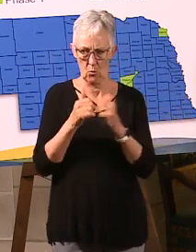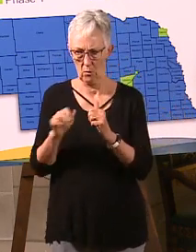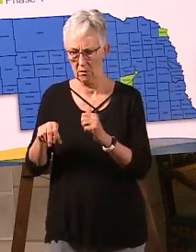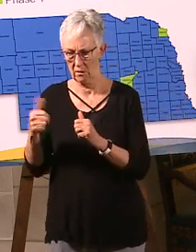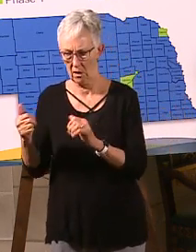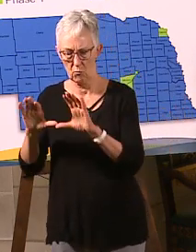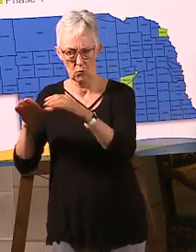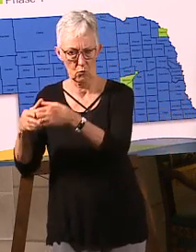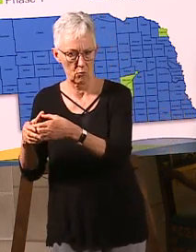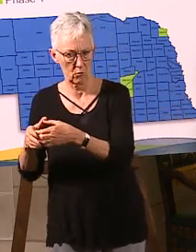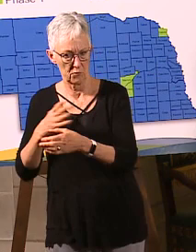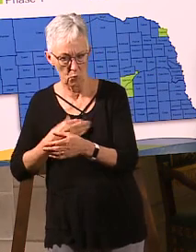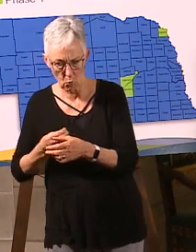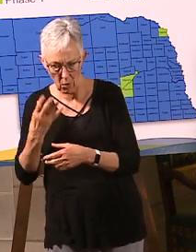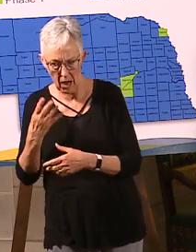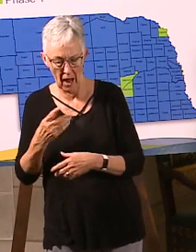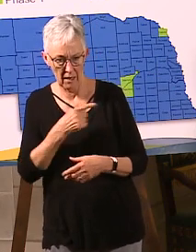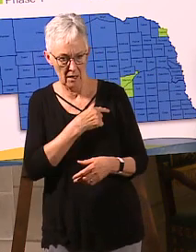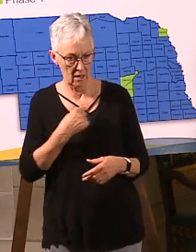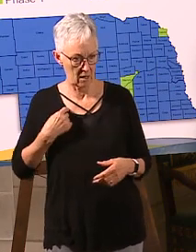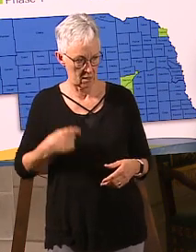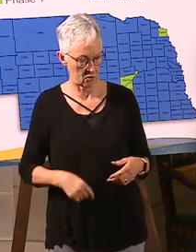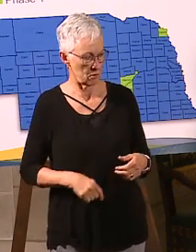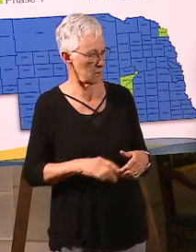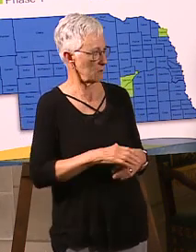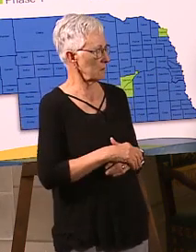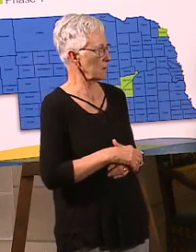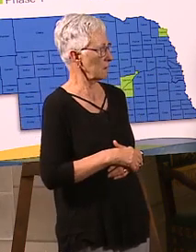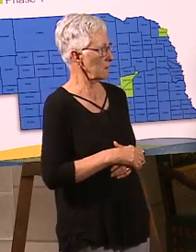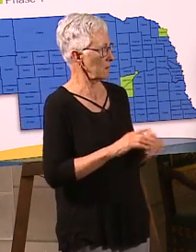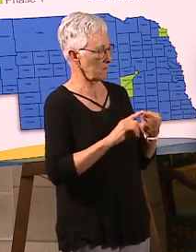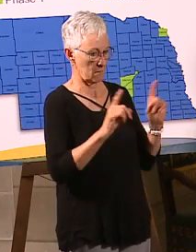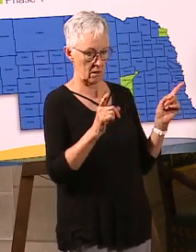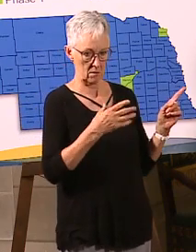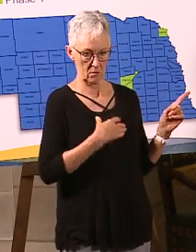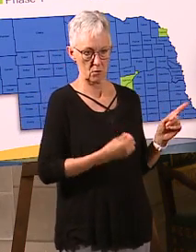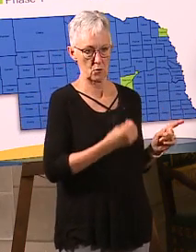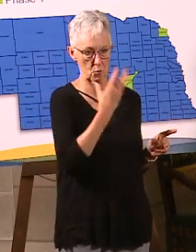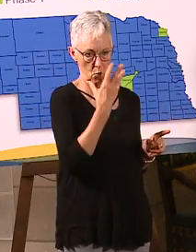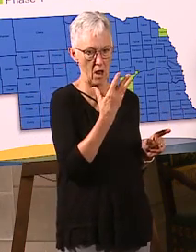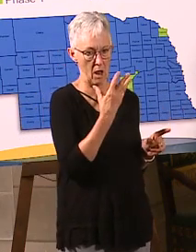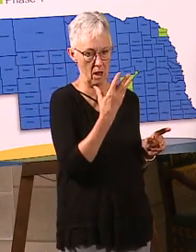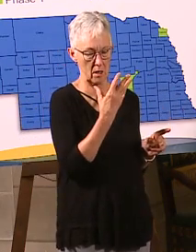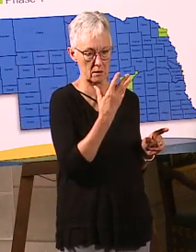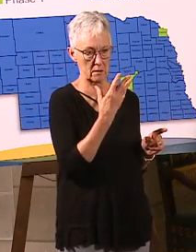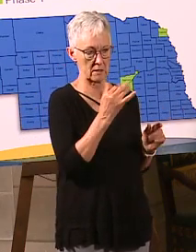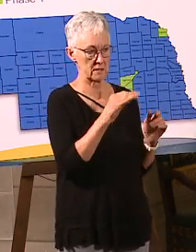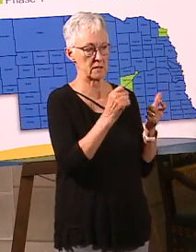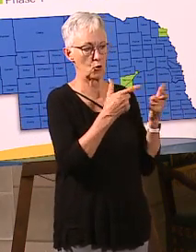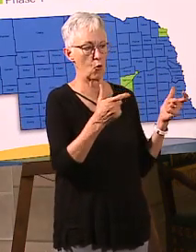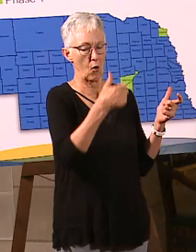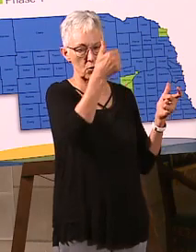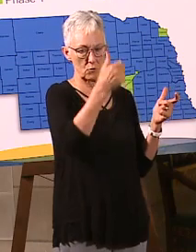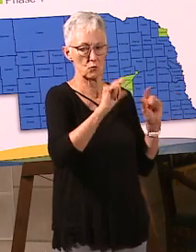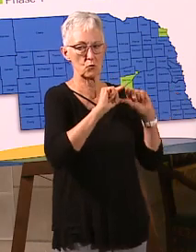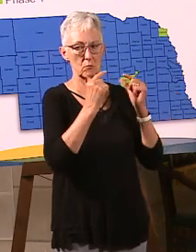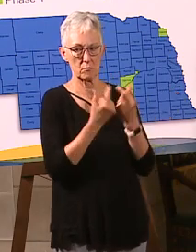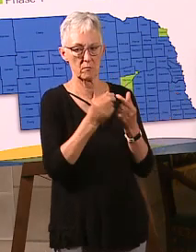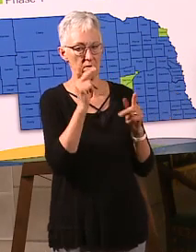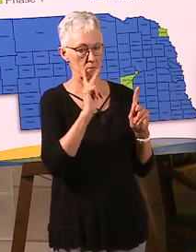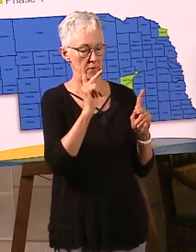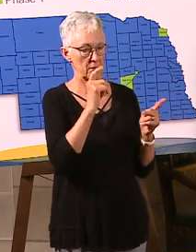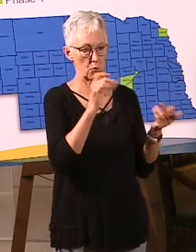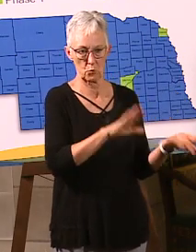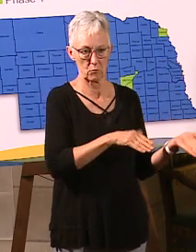fatalities, it's the Caucasian community that has got the vast majority of people who are the fatalities. My point is, the disease